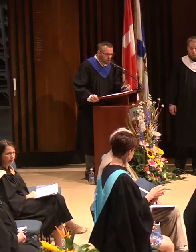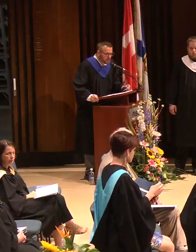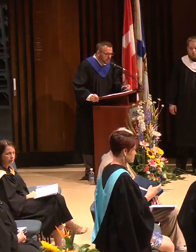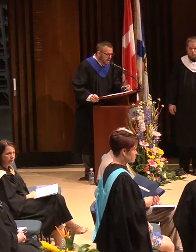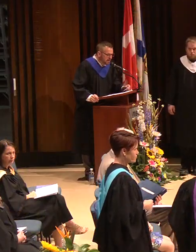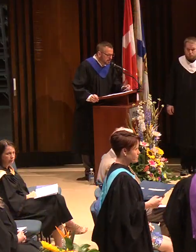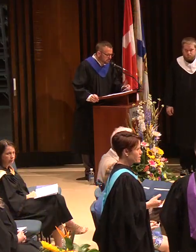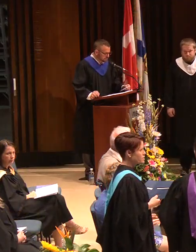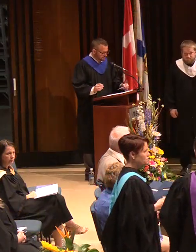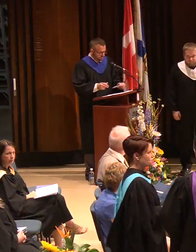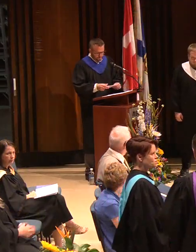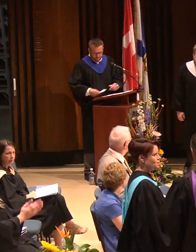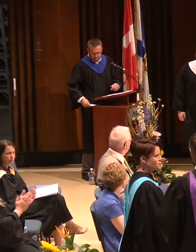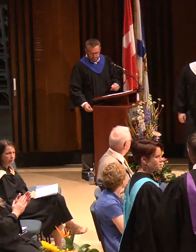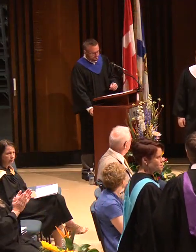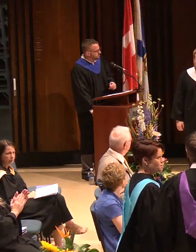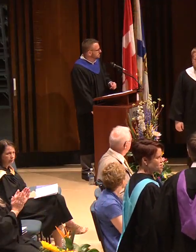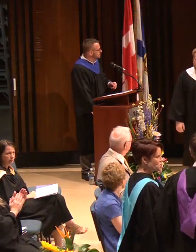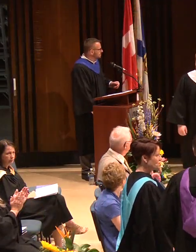Stuart Kanan.